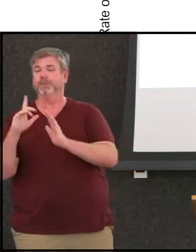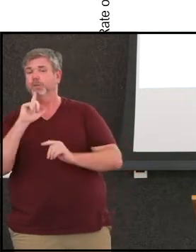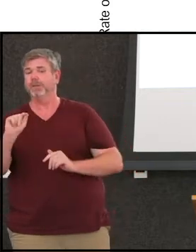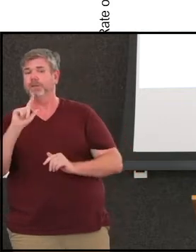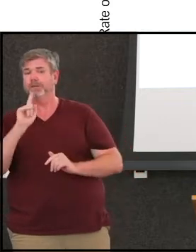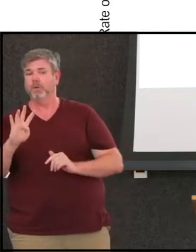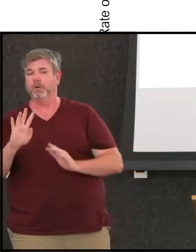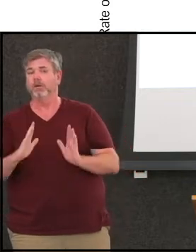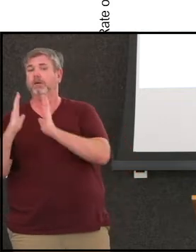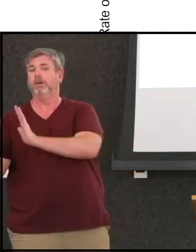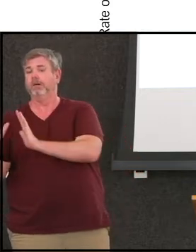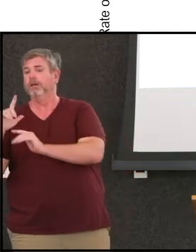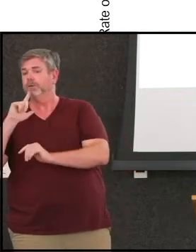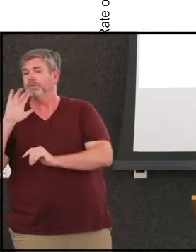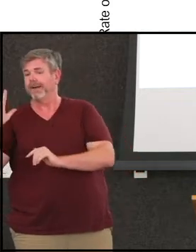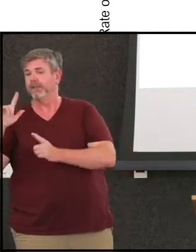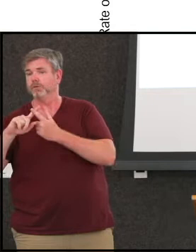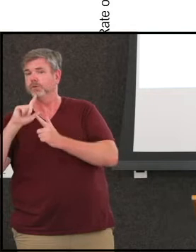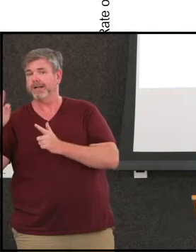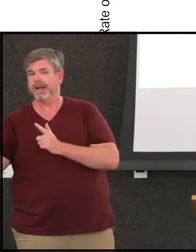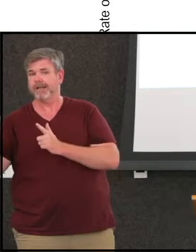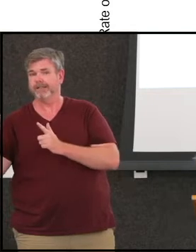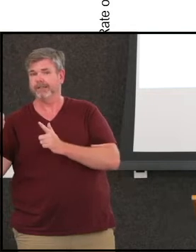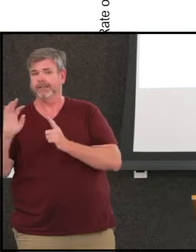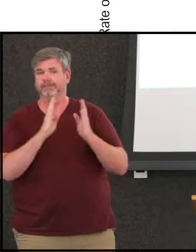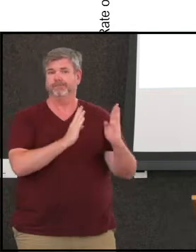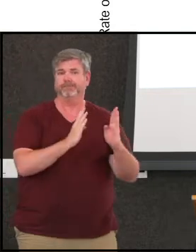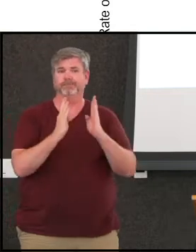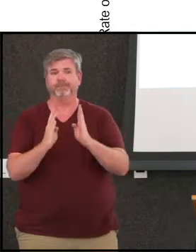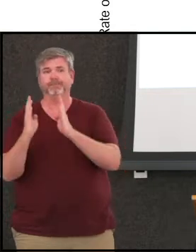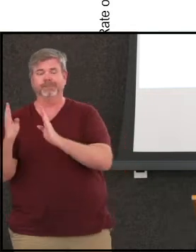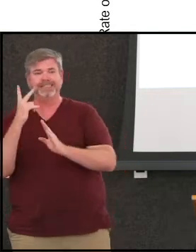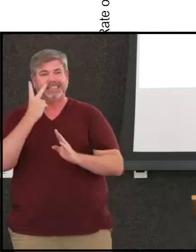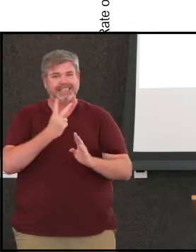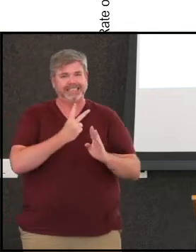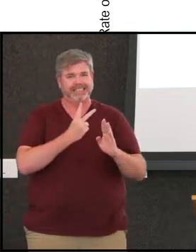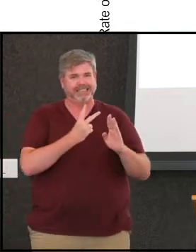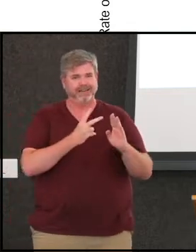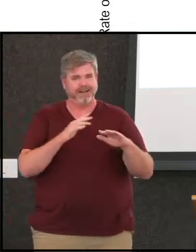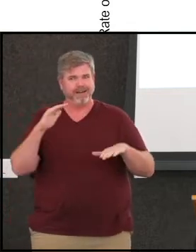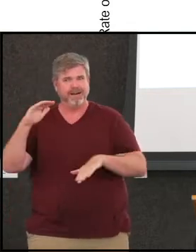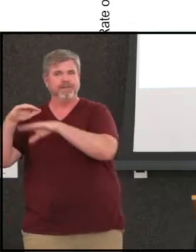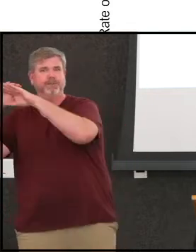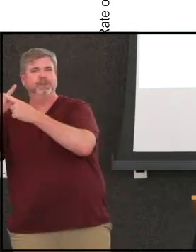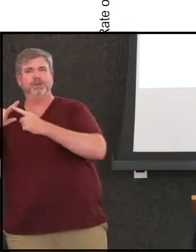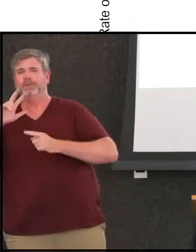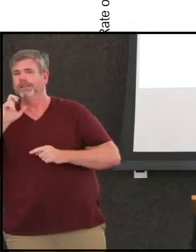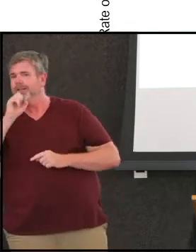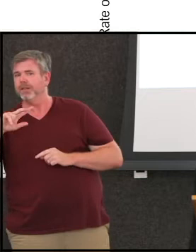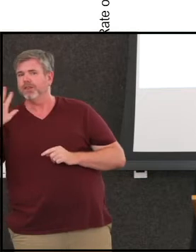then all the way kind of going to 39 years of age. So it's really taking the bulk of the hit in our